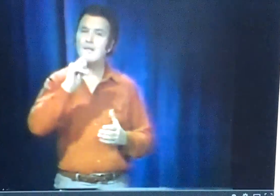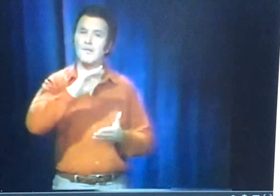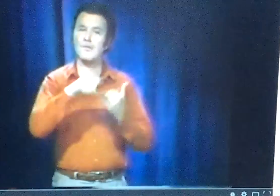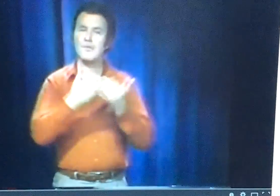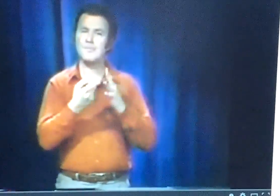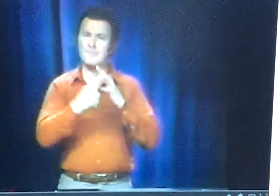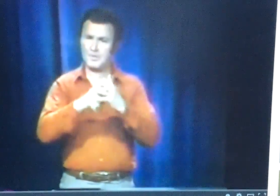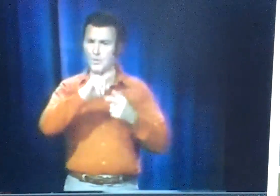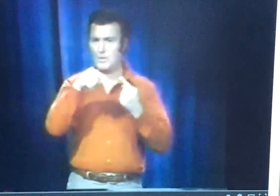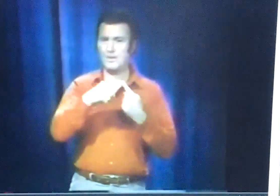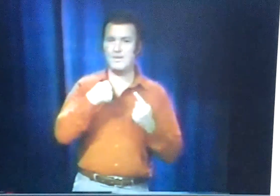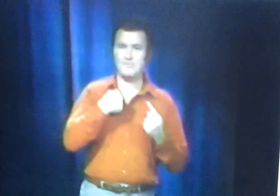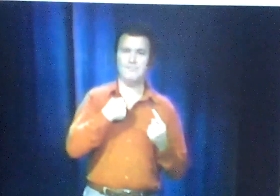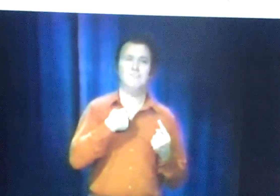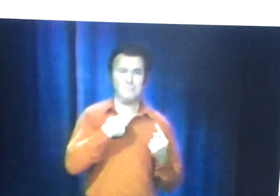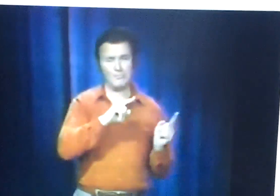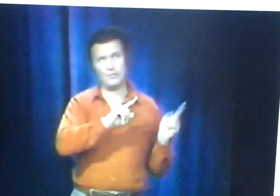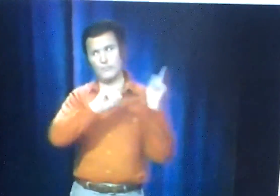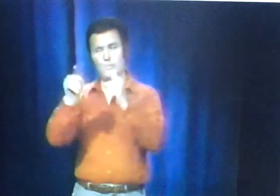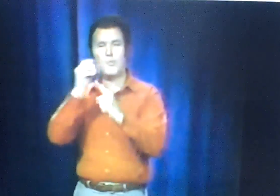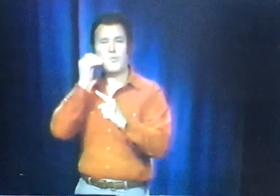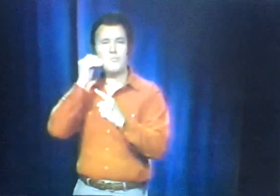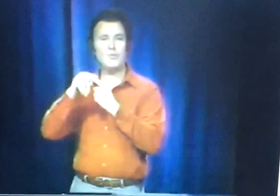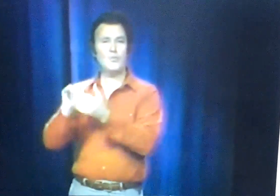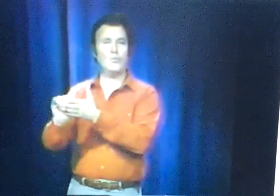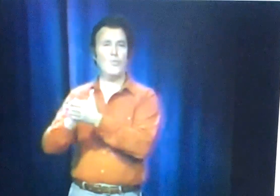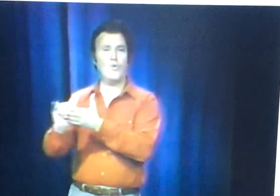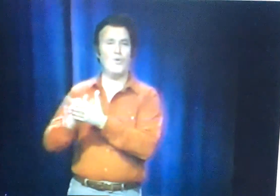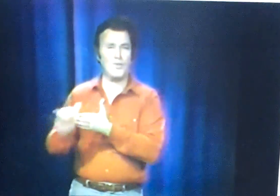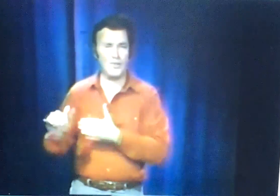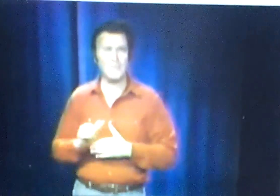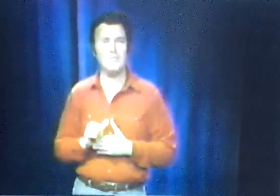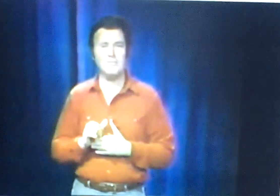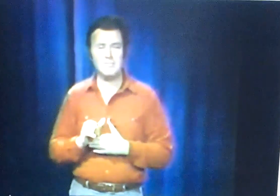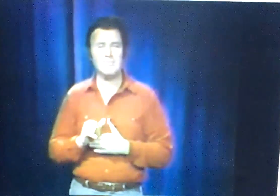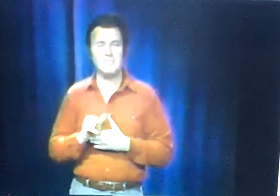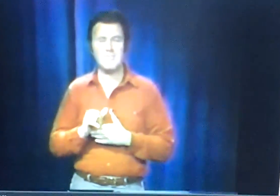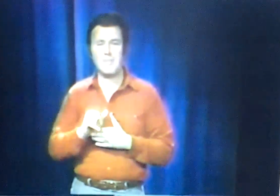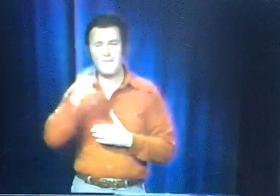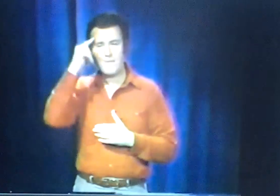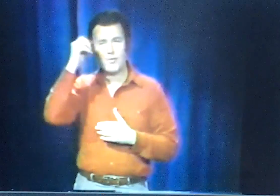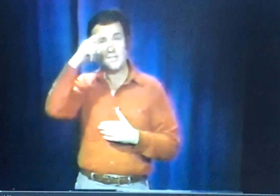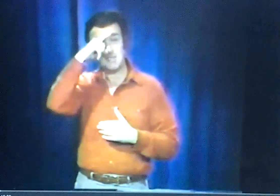University, I started looking for a summer job. I was going home to New York for the summer,